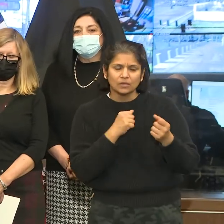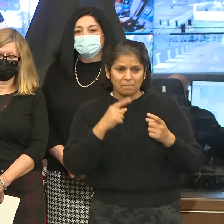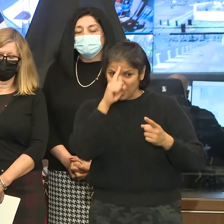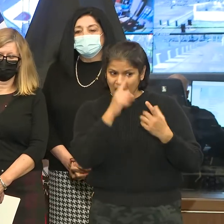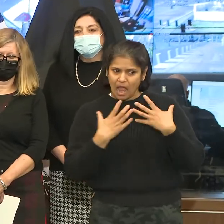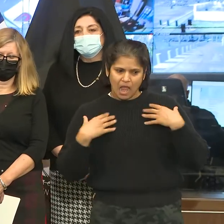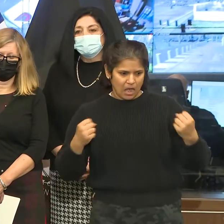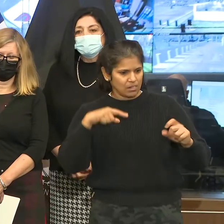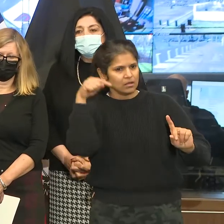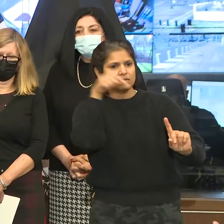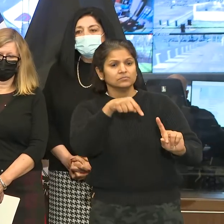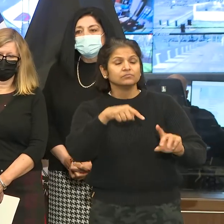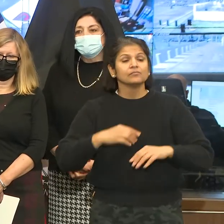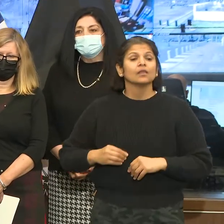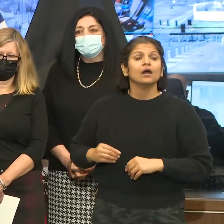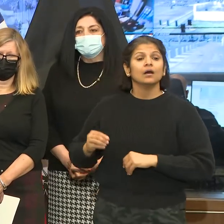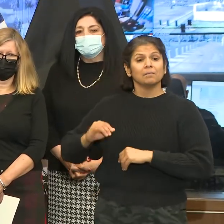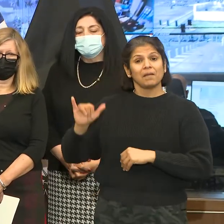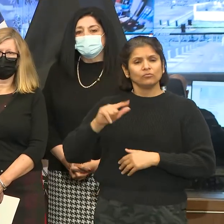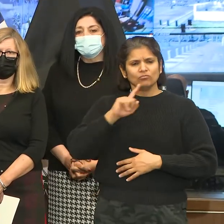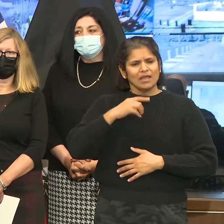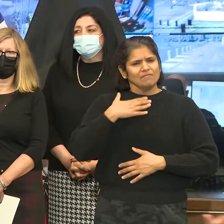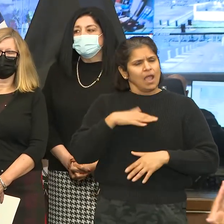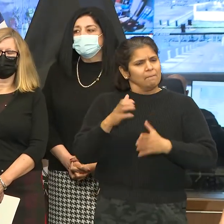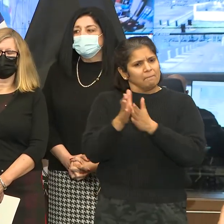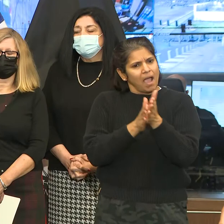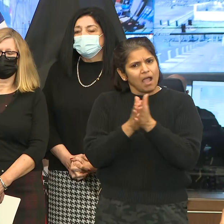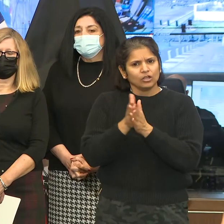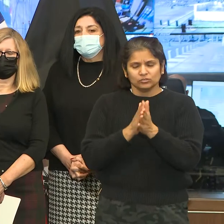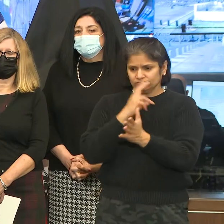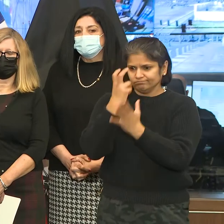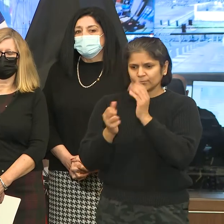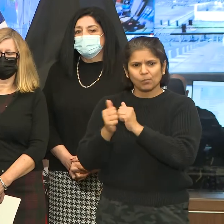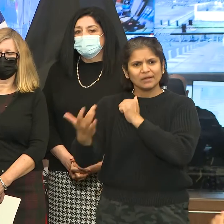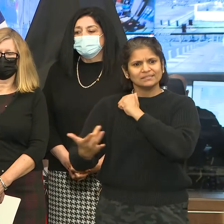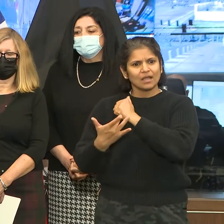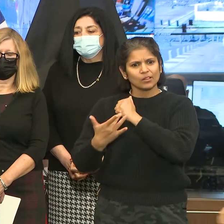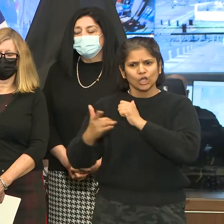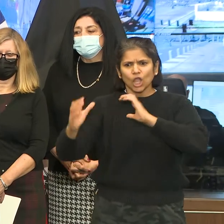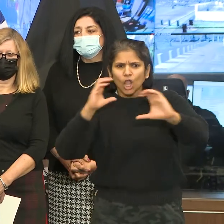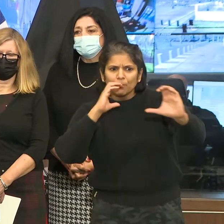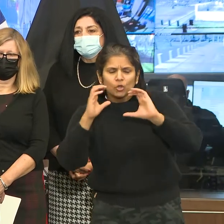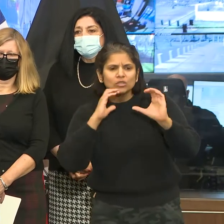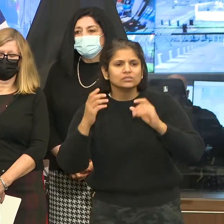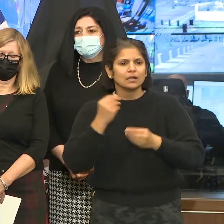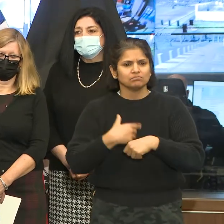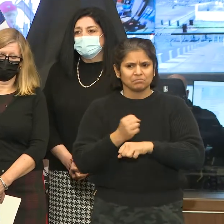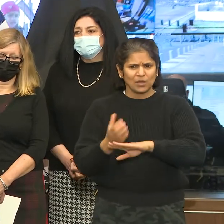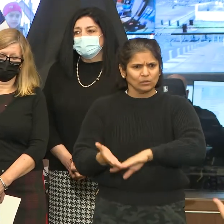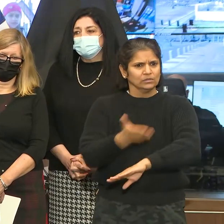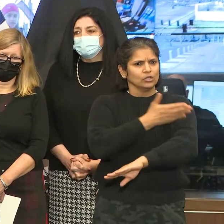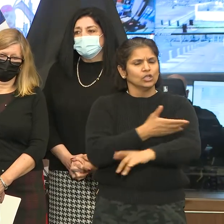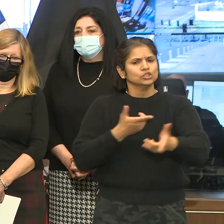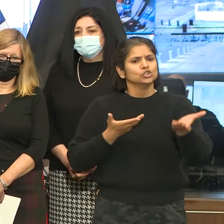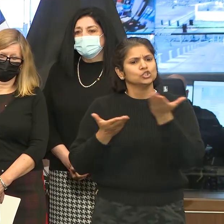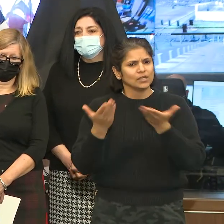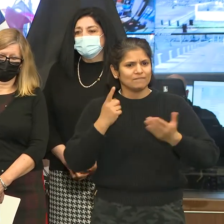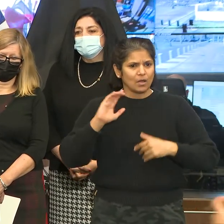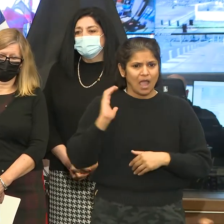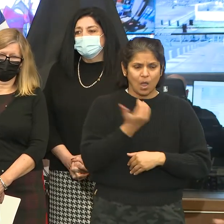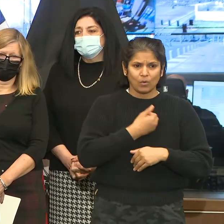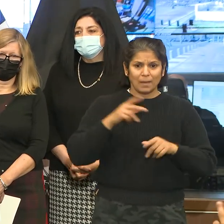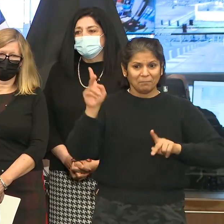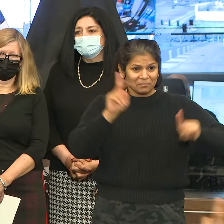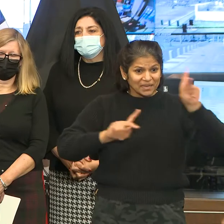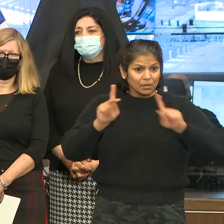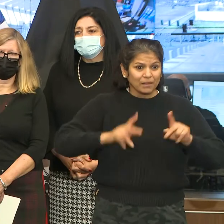focus on technology, innovation, and how we can better serve. He is so ready to lead this new platoon,